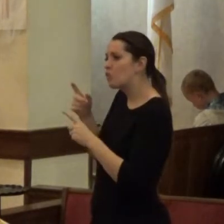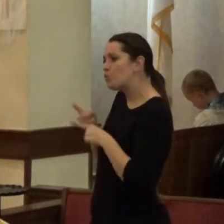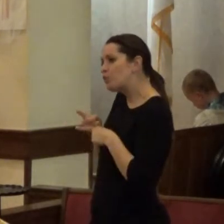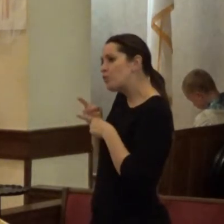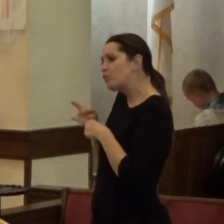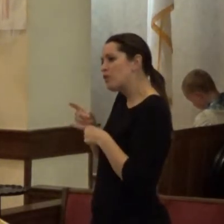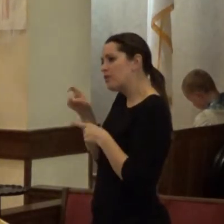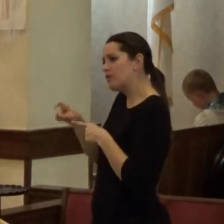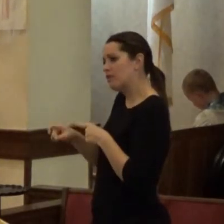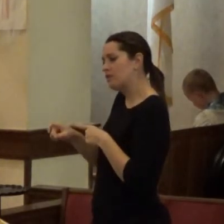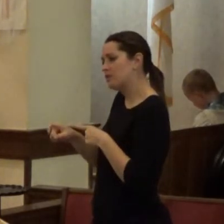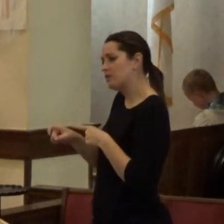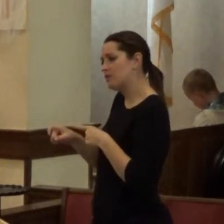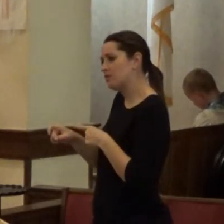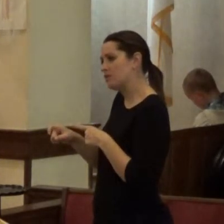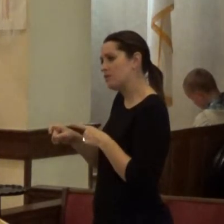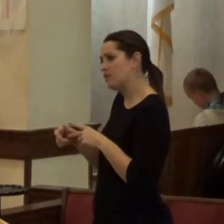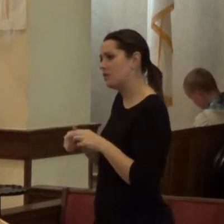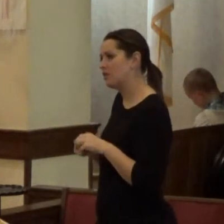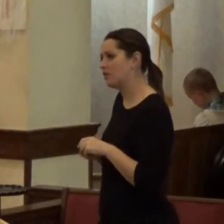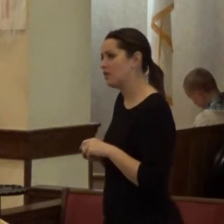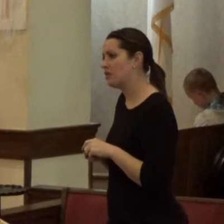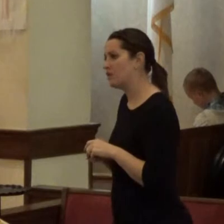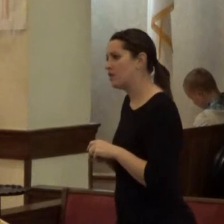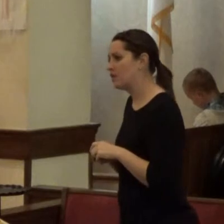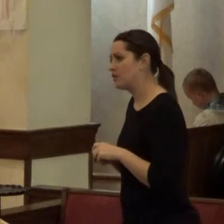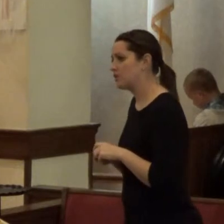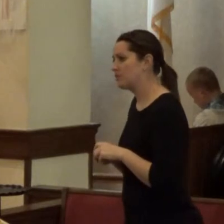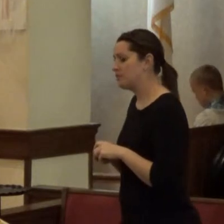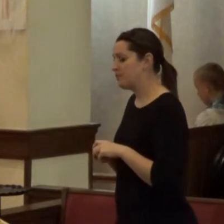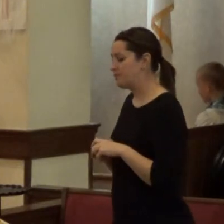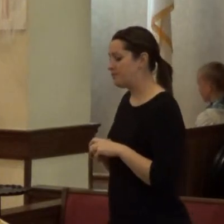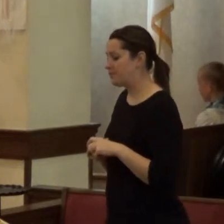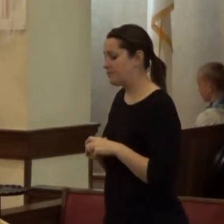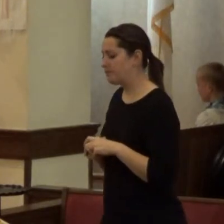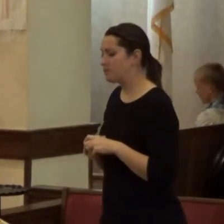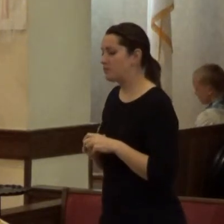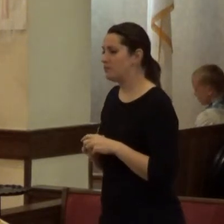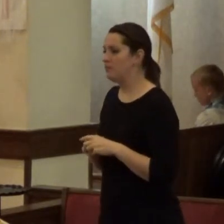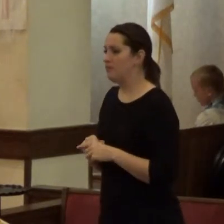us to care for as stewards.